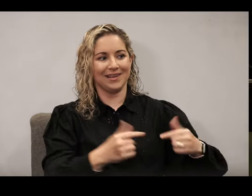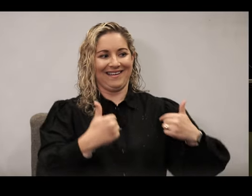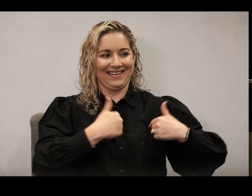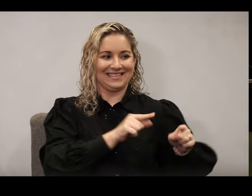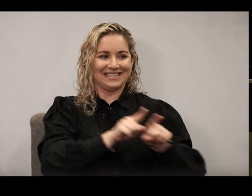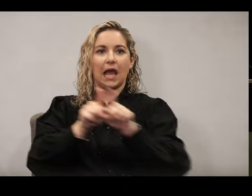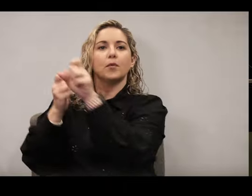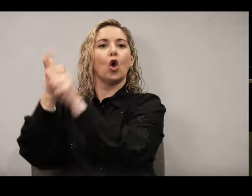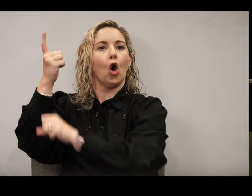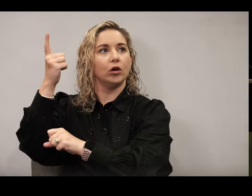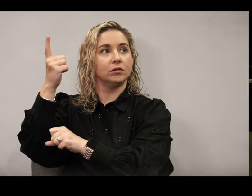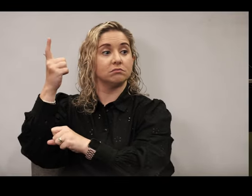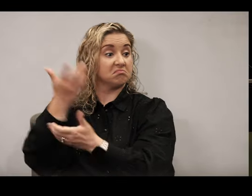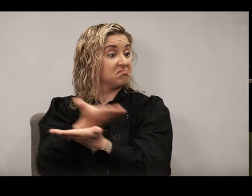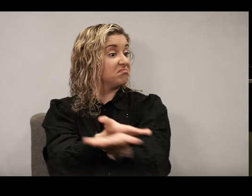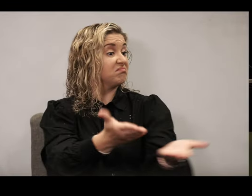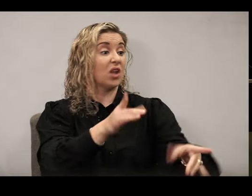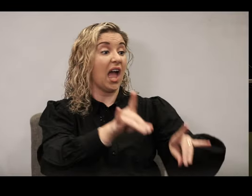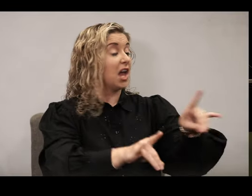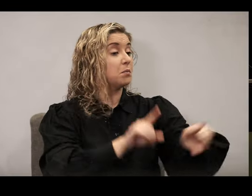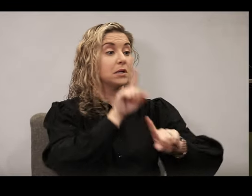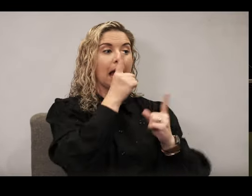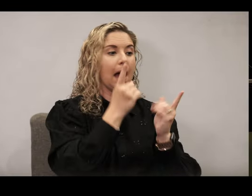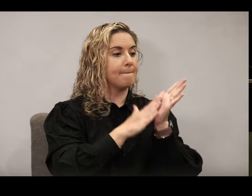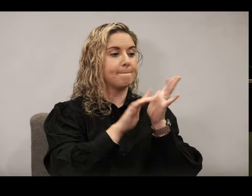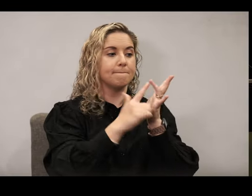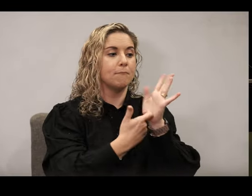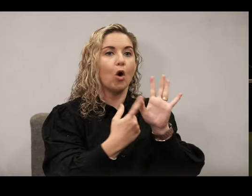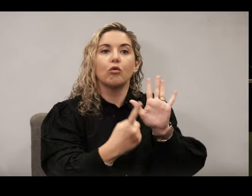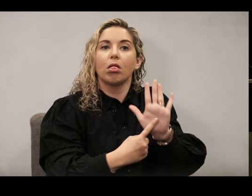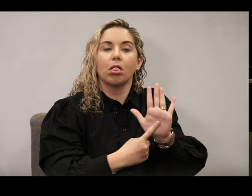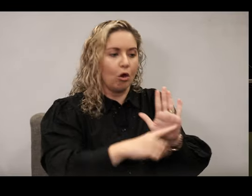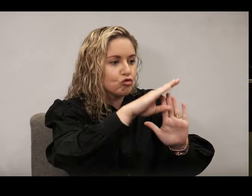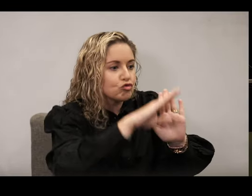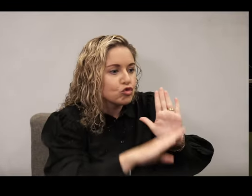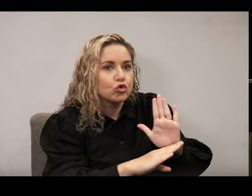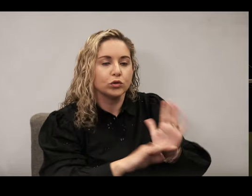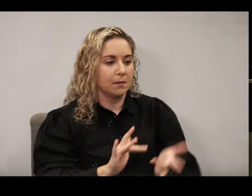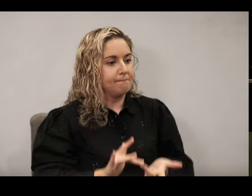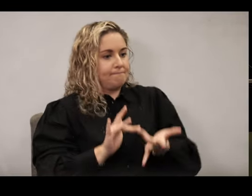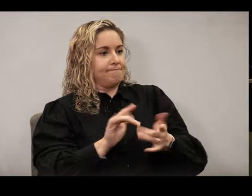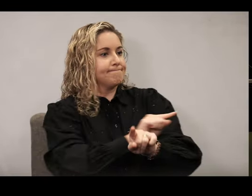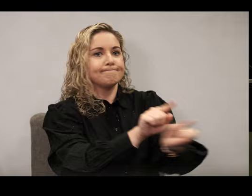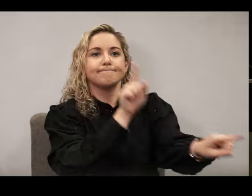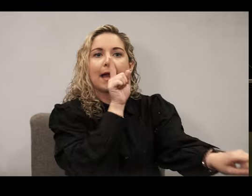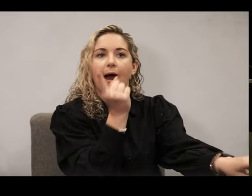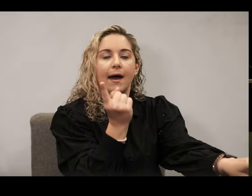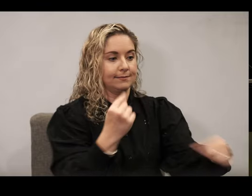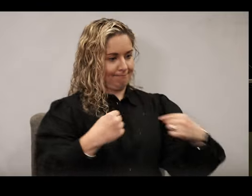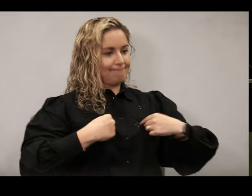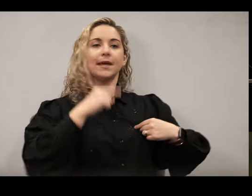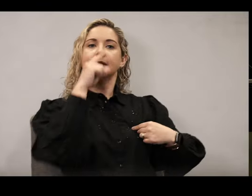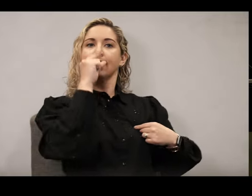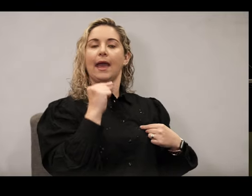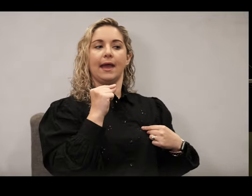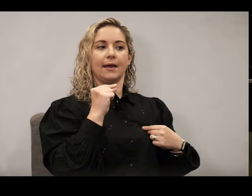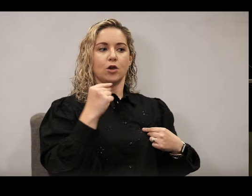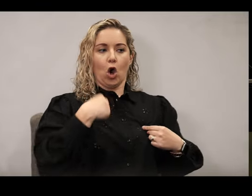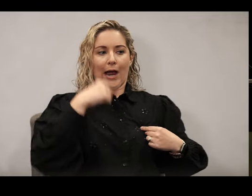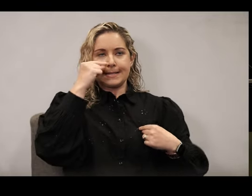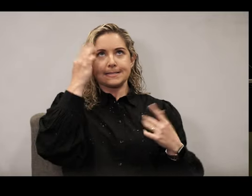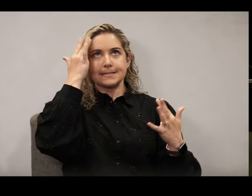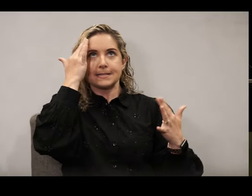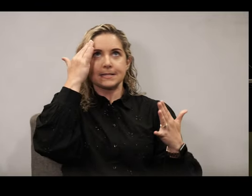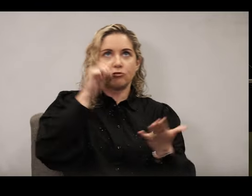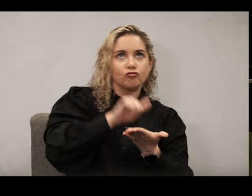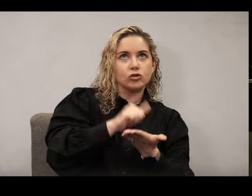have capacity for morality the way that humans do. Animals live by instinct, but humans have conscience and a sense of objective